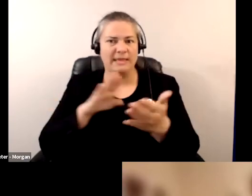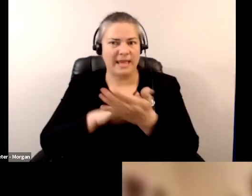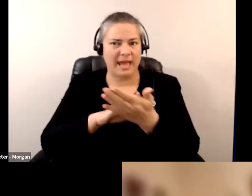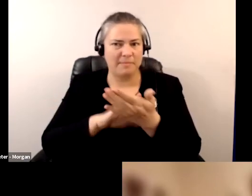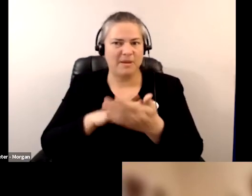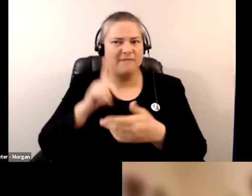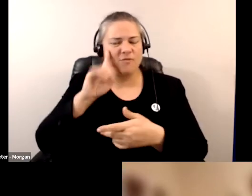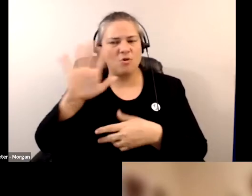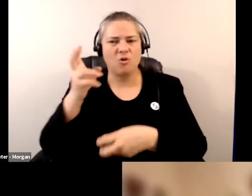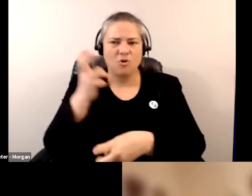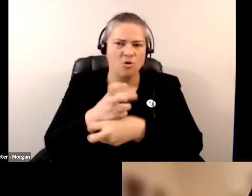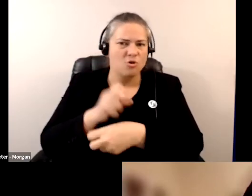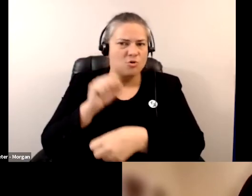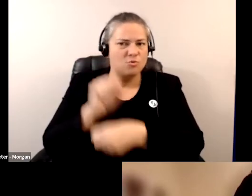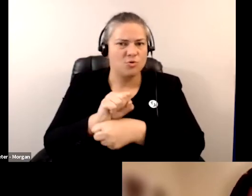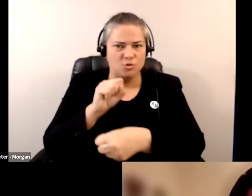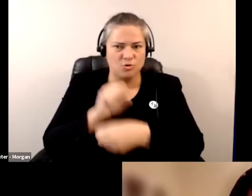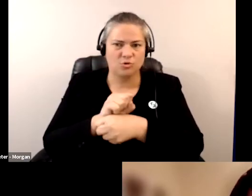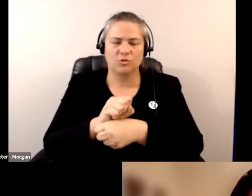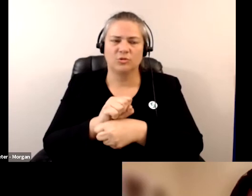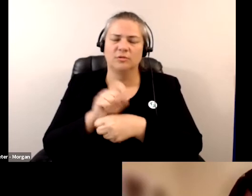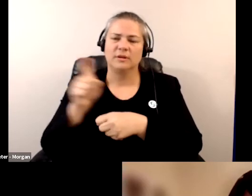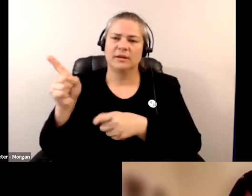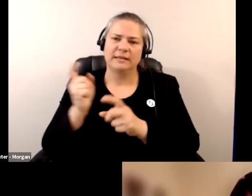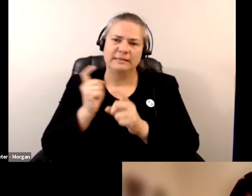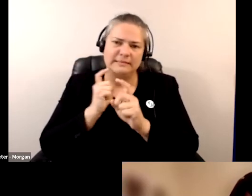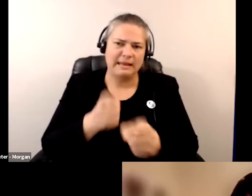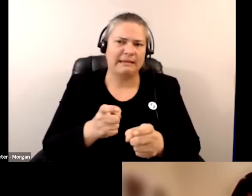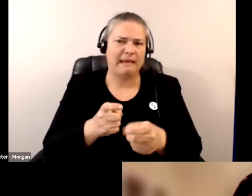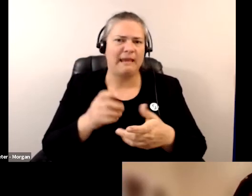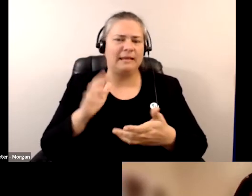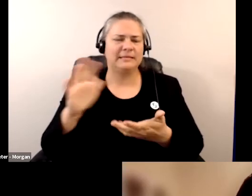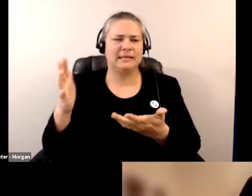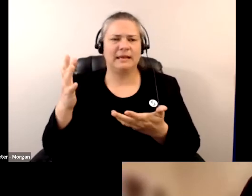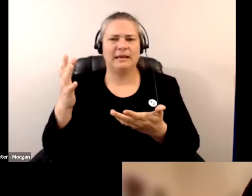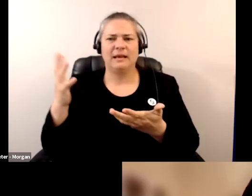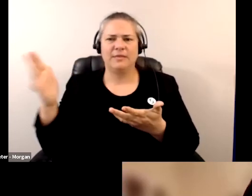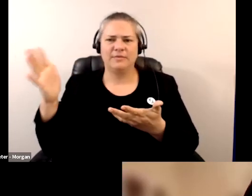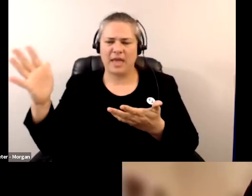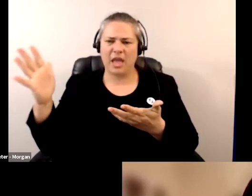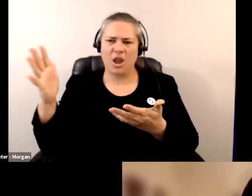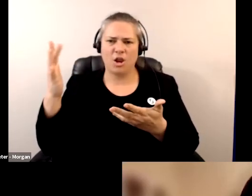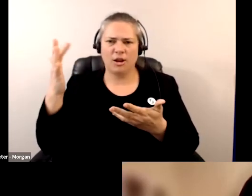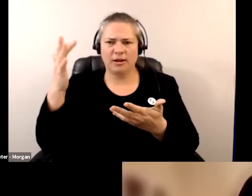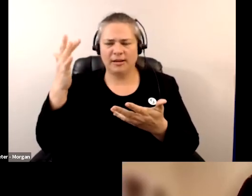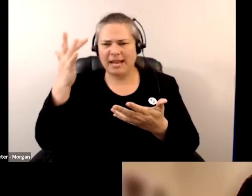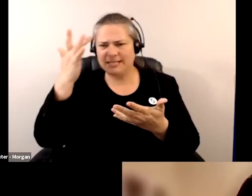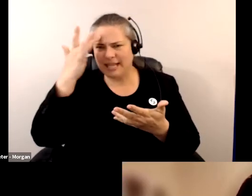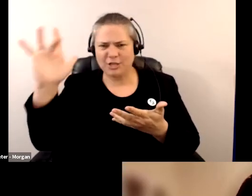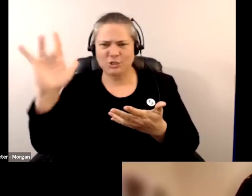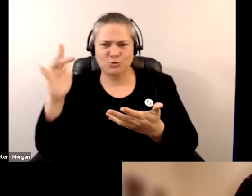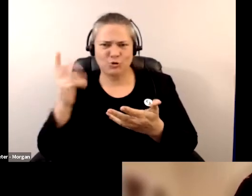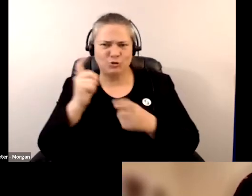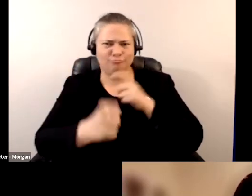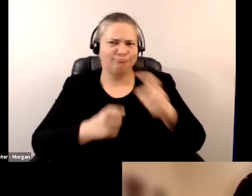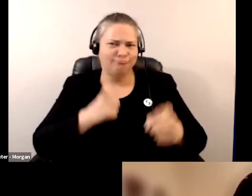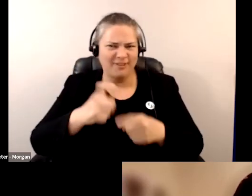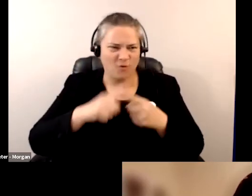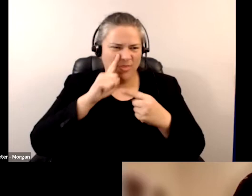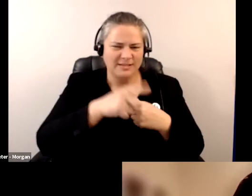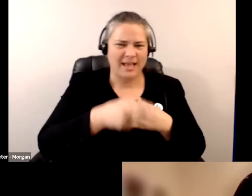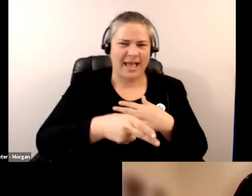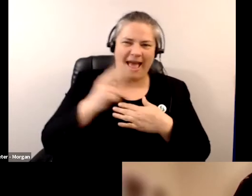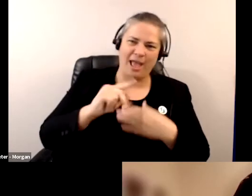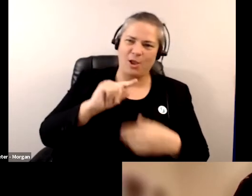hard work that they have done, the dedication and intellectual generosity in the production of this high quality report. And